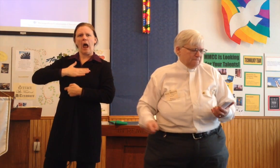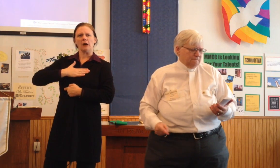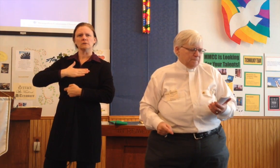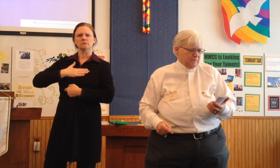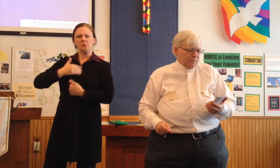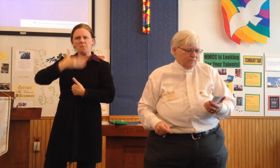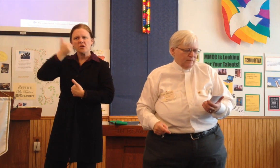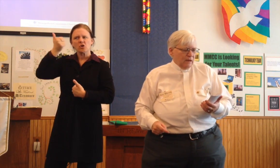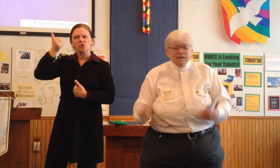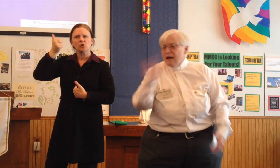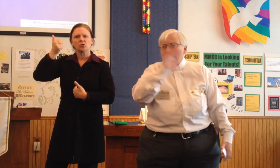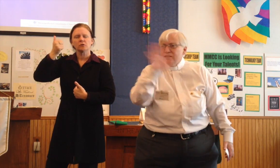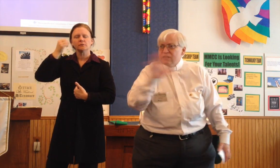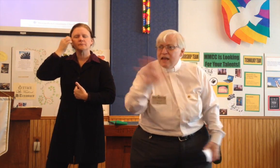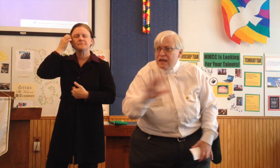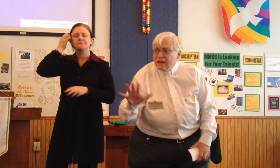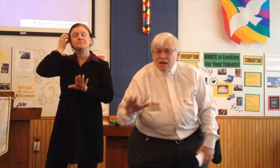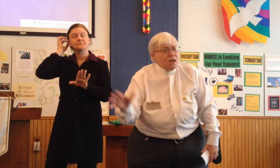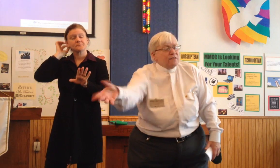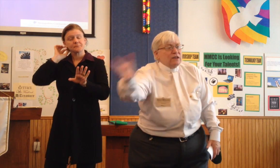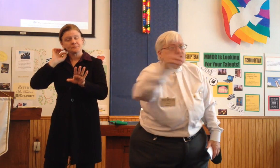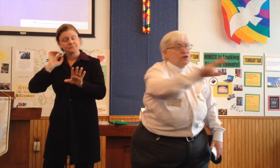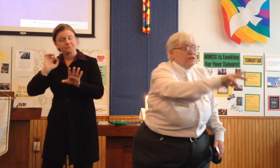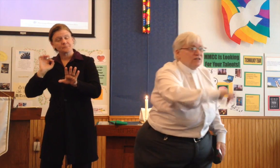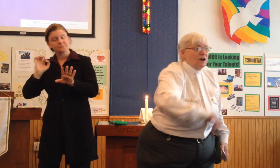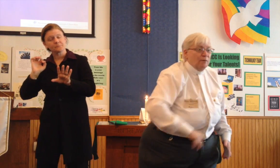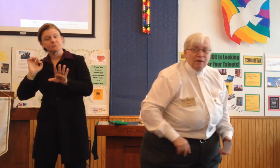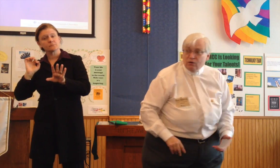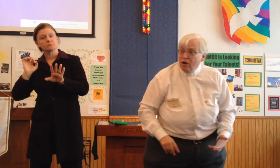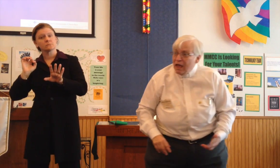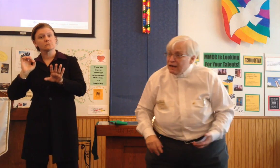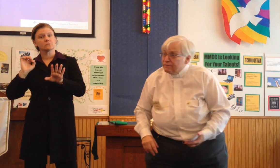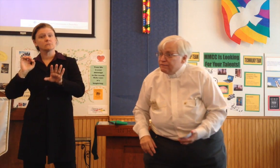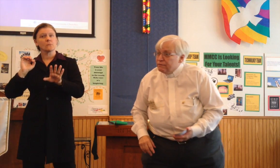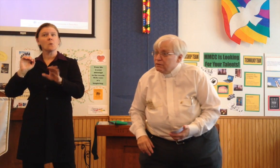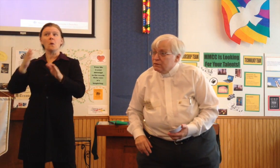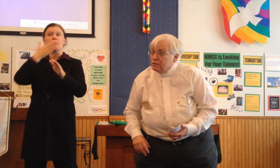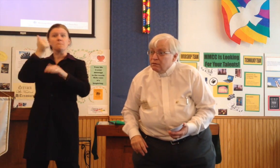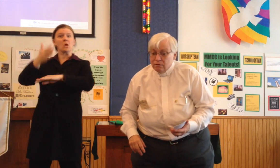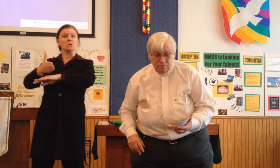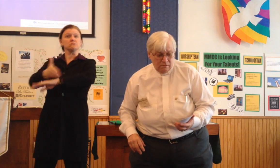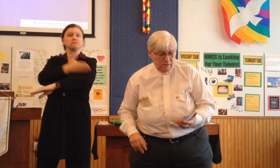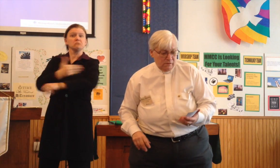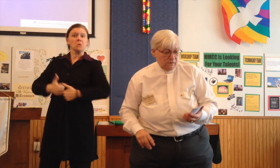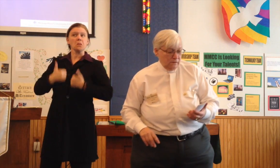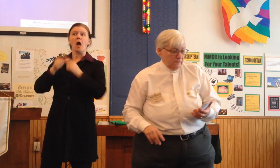theirs. Now, I'm not saying that you shouldn't desire a better life.